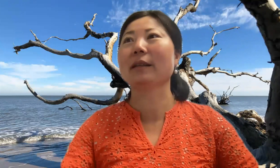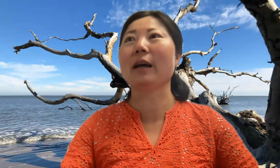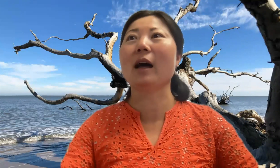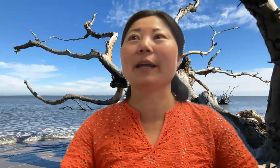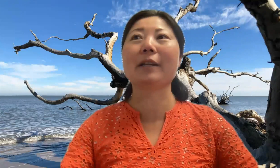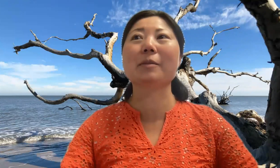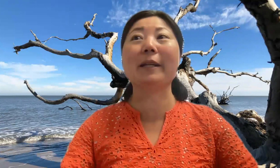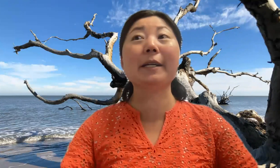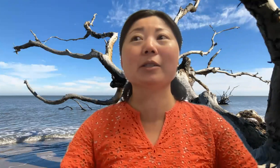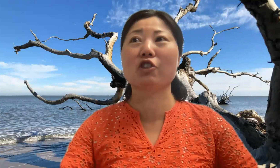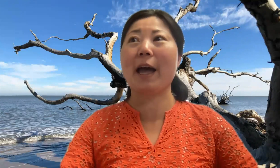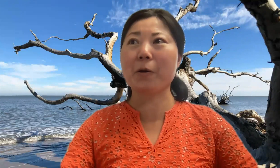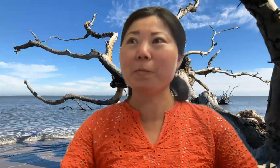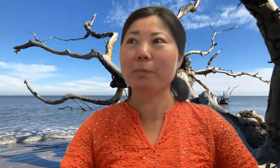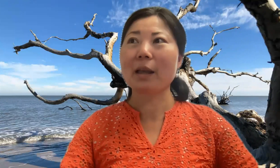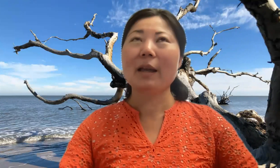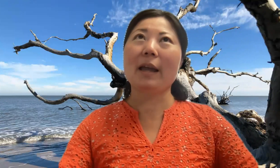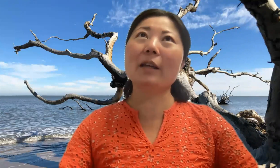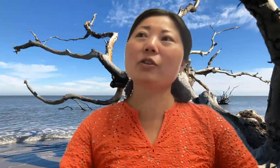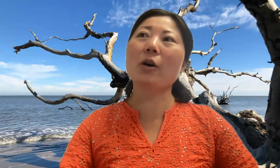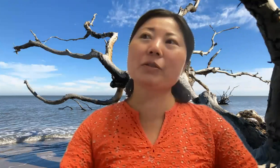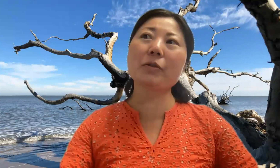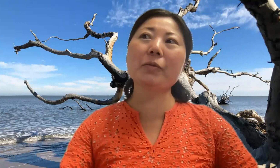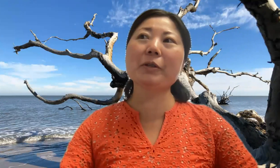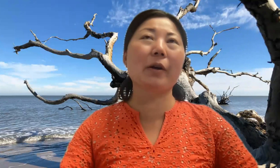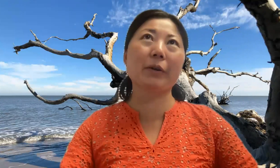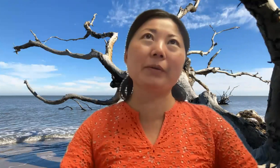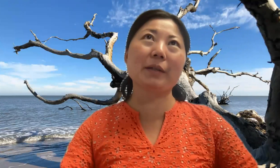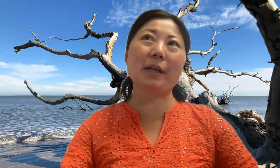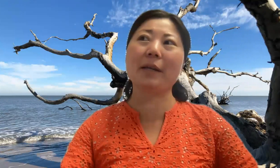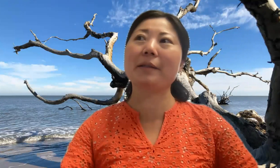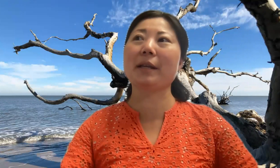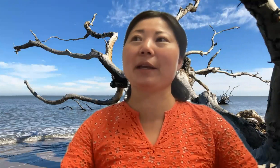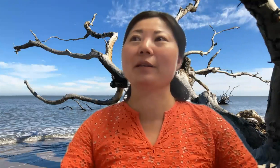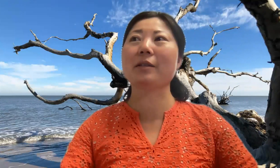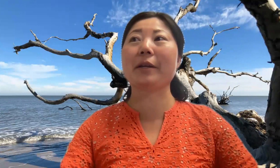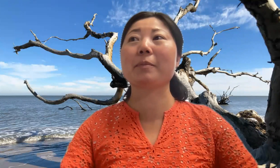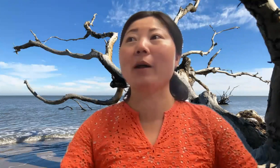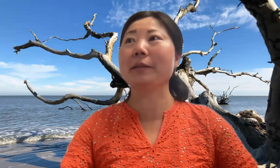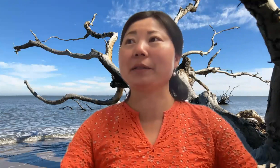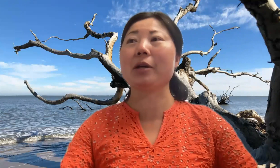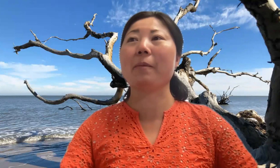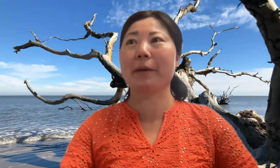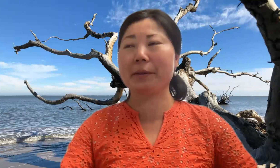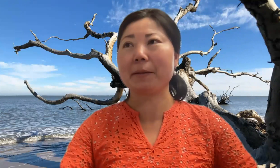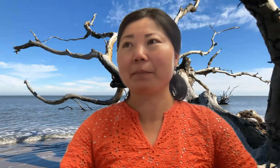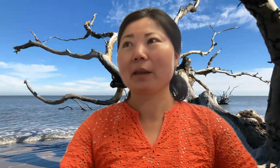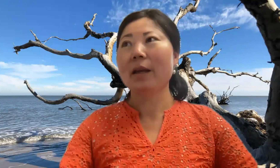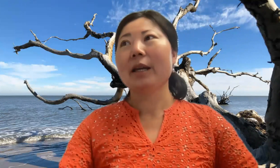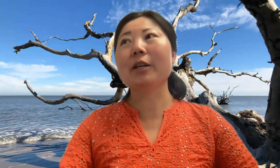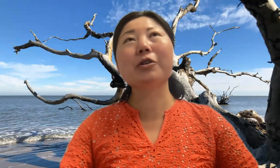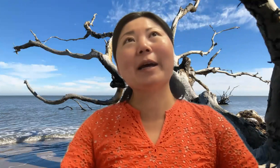book, In Sputnik's Shadow, and also numerous articles on science and science policy